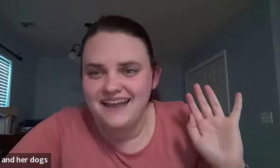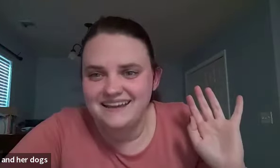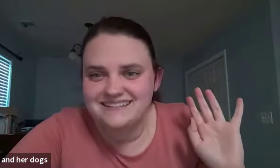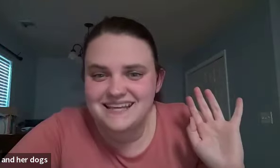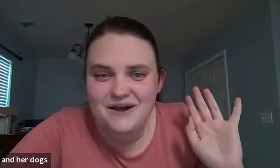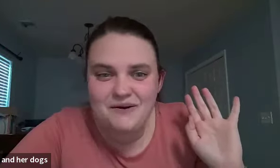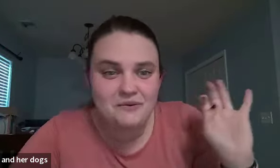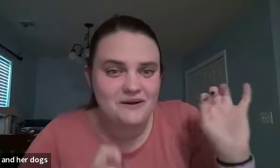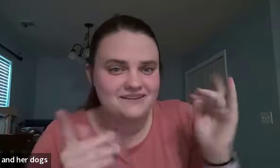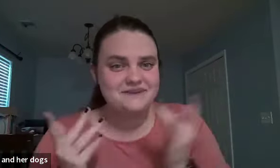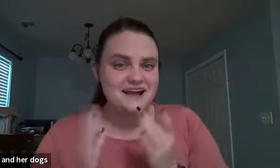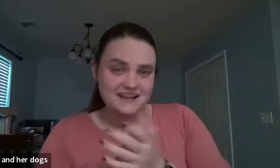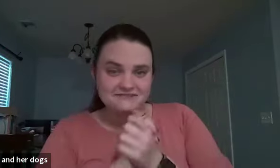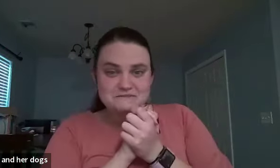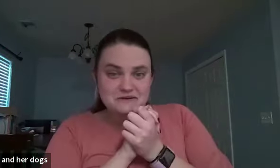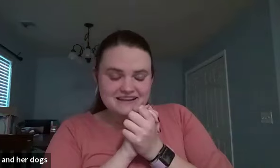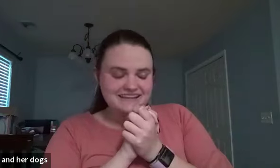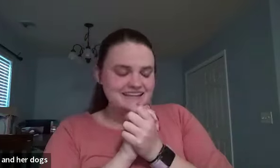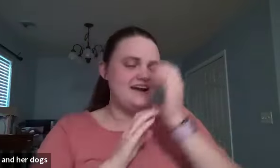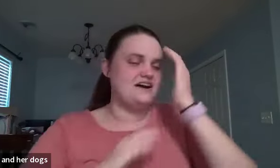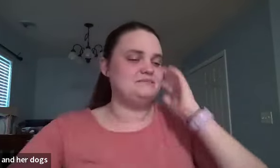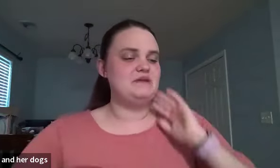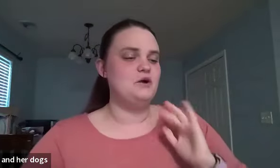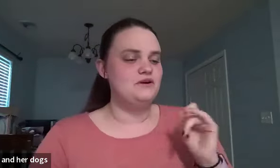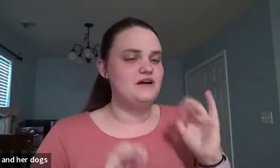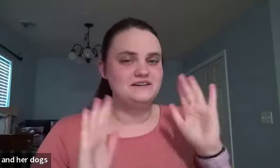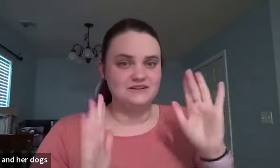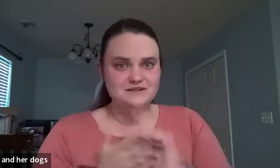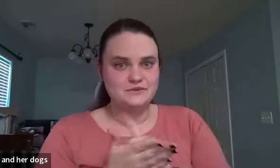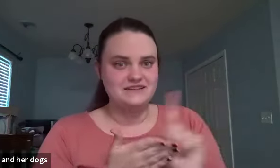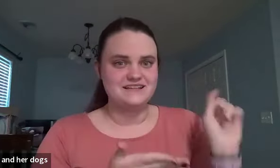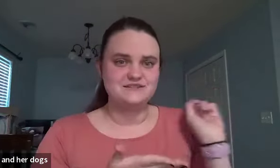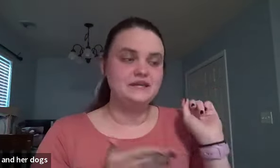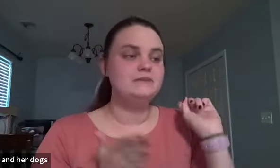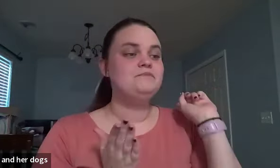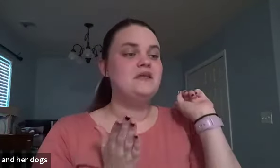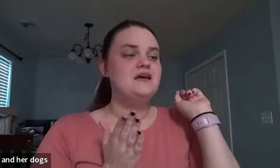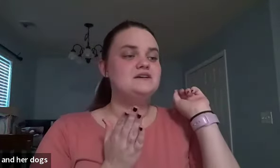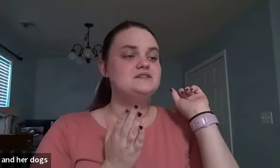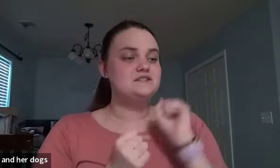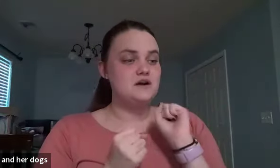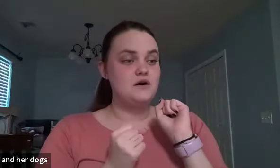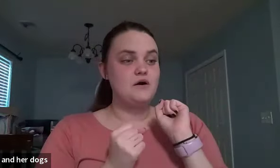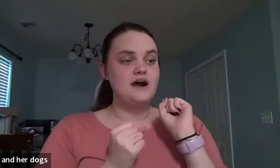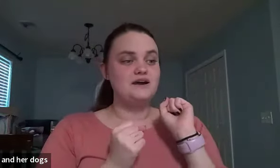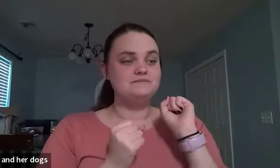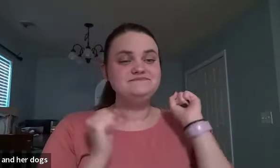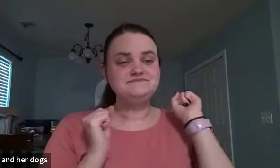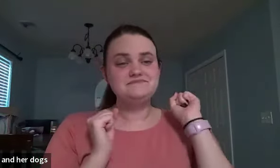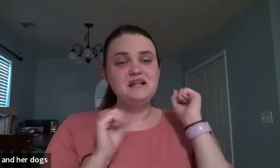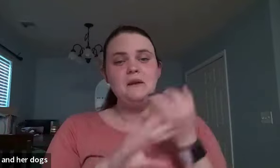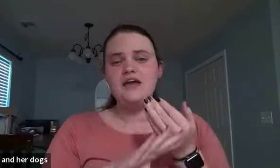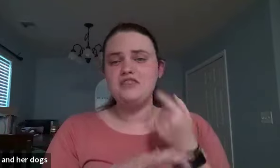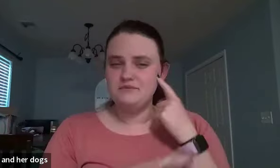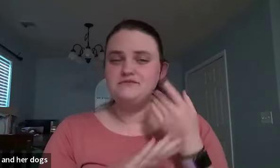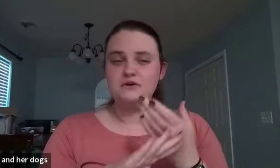Okay, so welcome back, everybody. I hope you all had an awesome week last week. So, I thought before